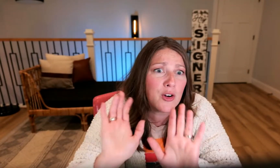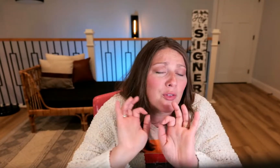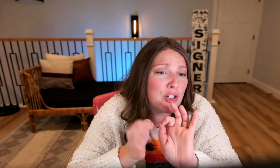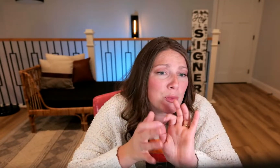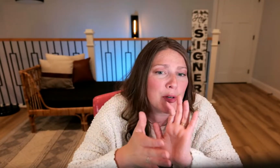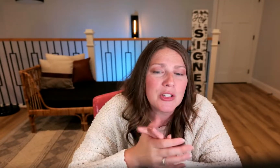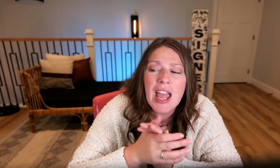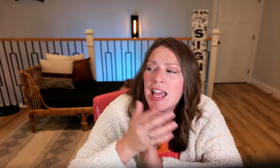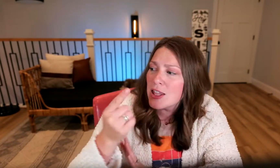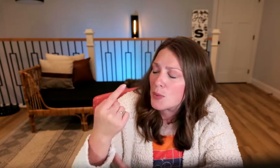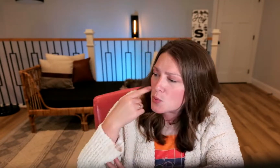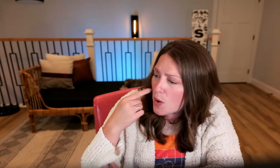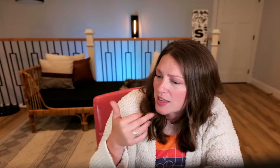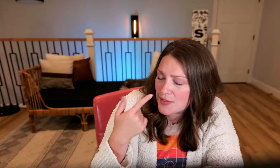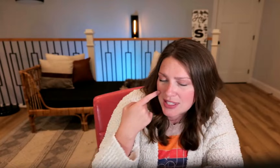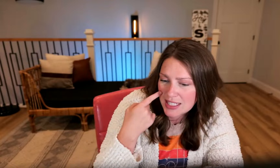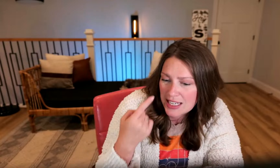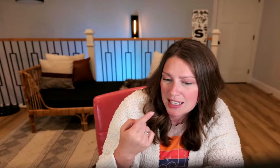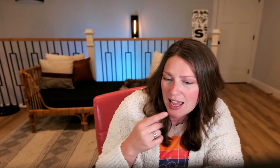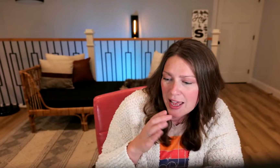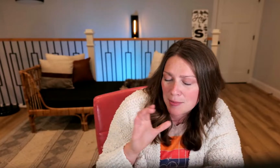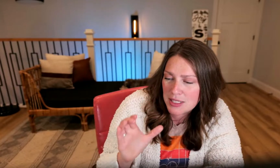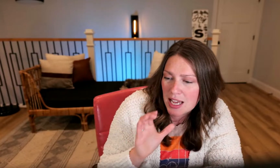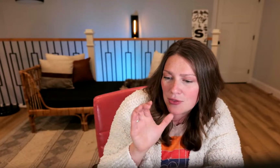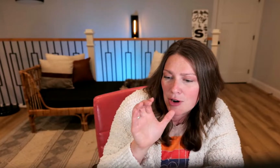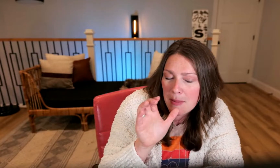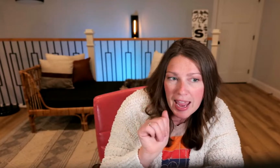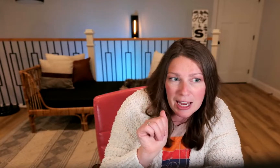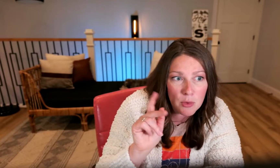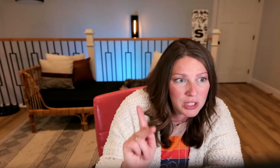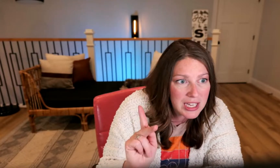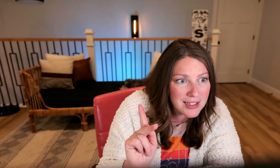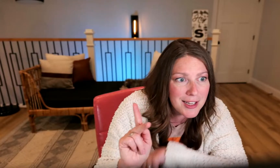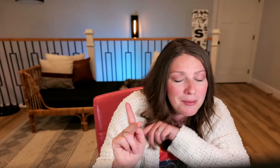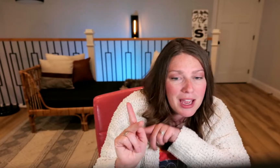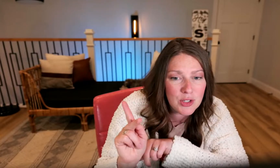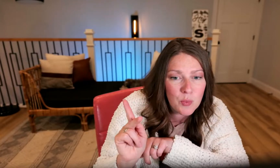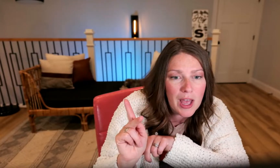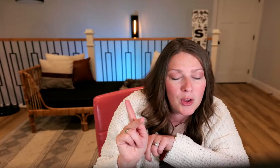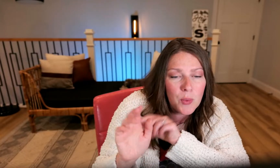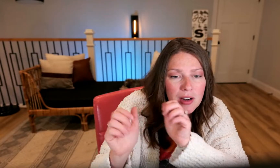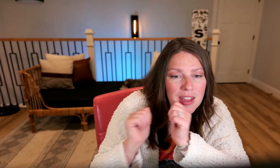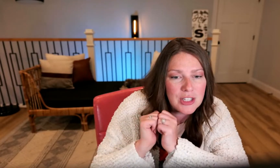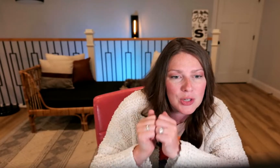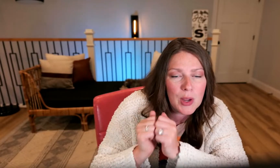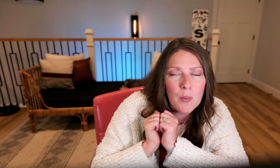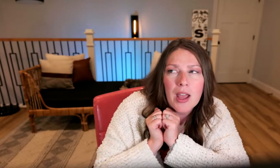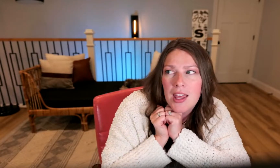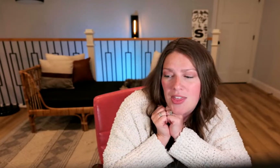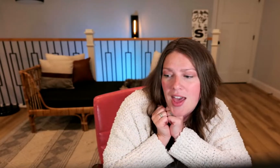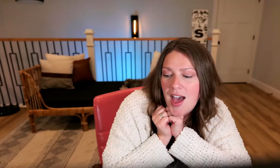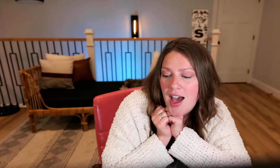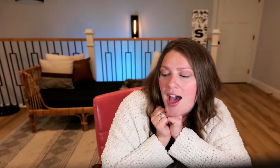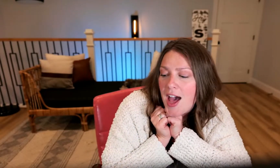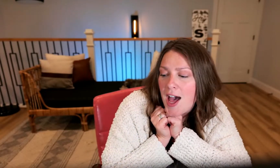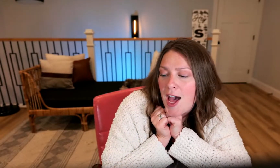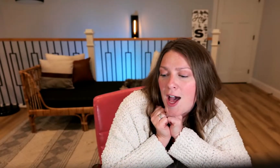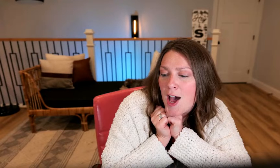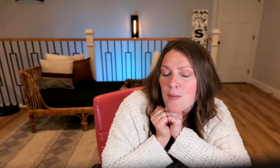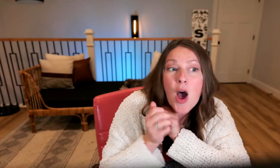wonderful interpreters. There was one that I've seen done from Animal Kingdom as well, where they do it with,